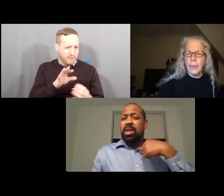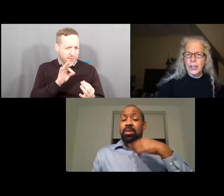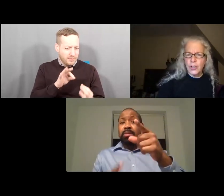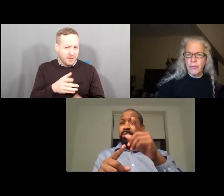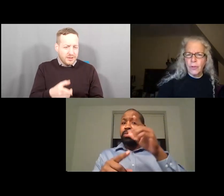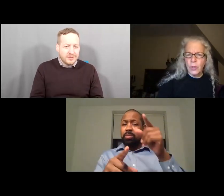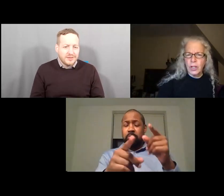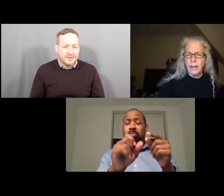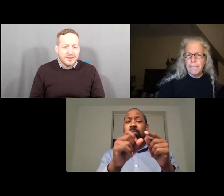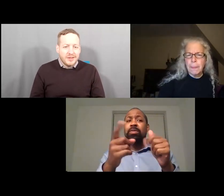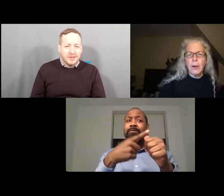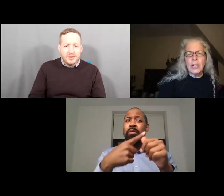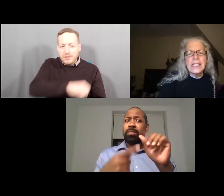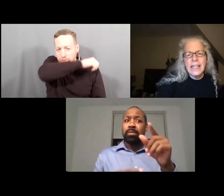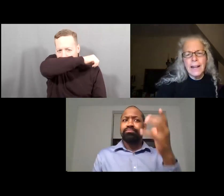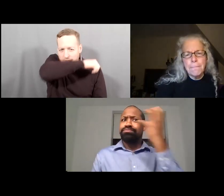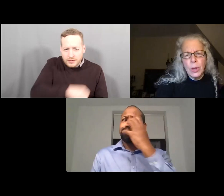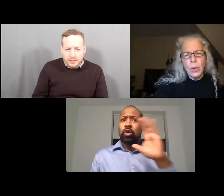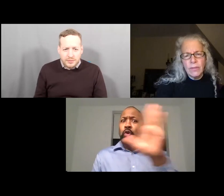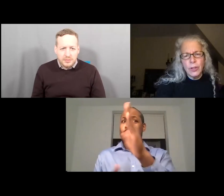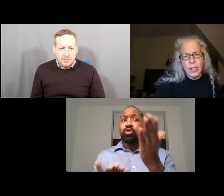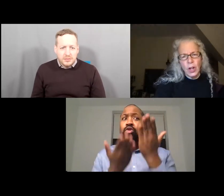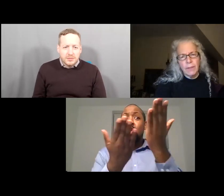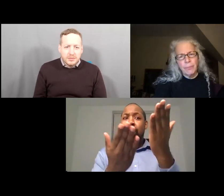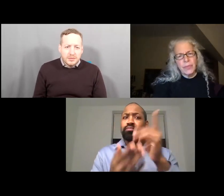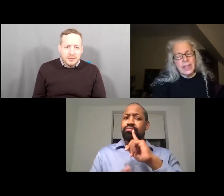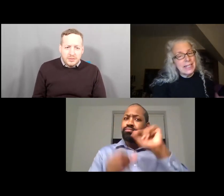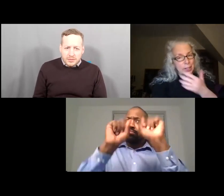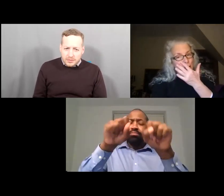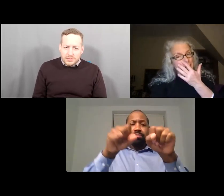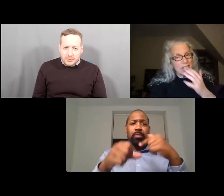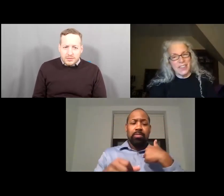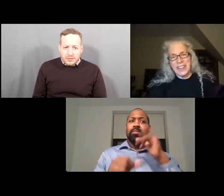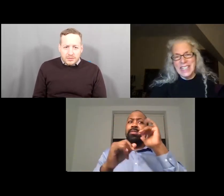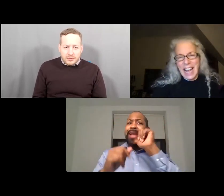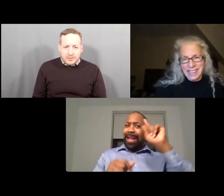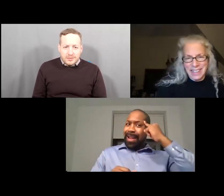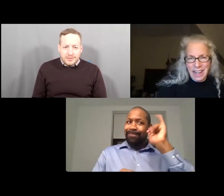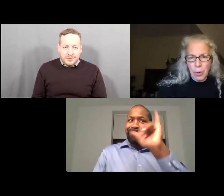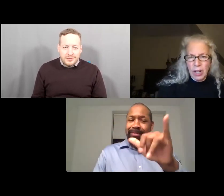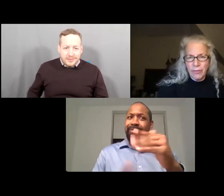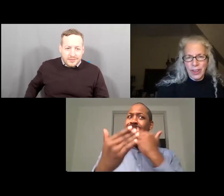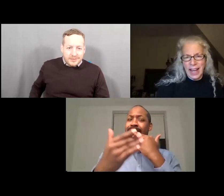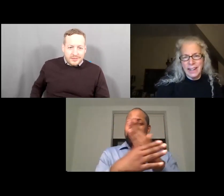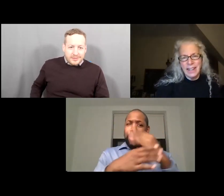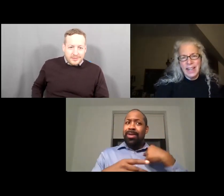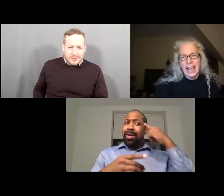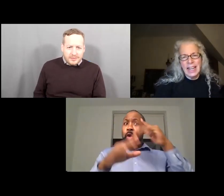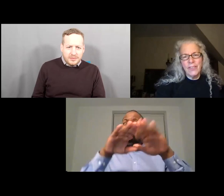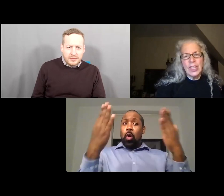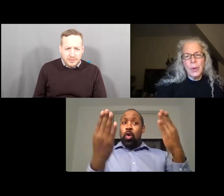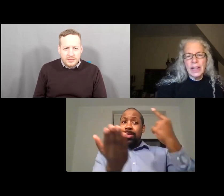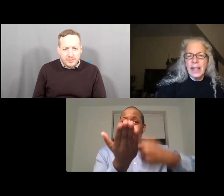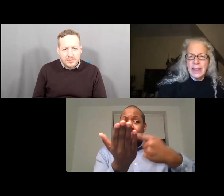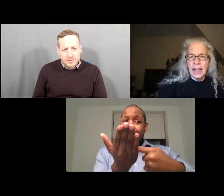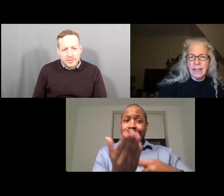or can we just go forward? Ernest is saying, well, first of all, these suggestions are fantastic. I'm all for that. And I